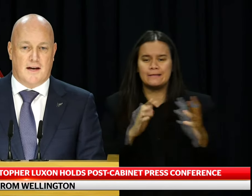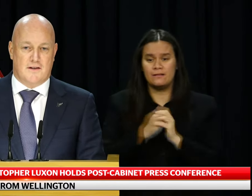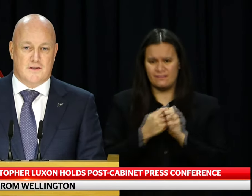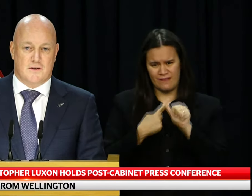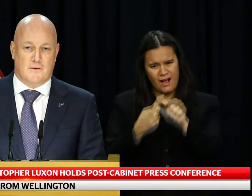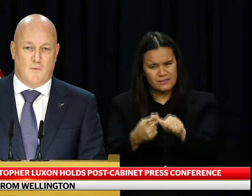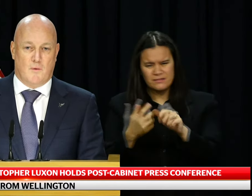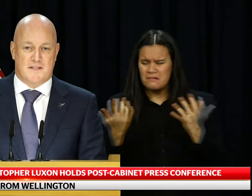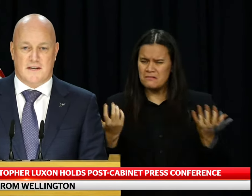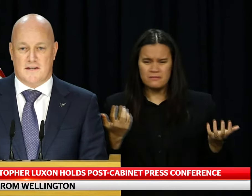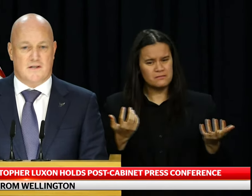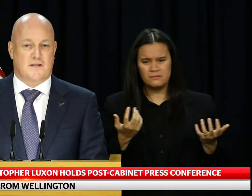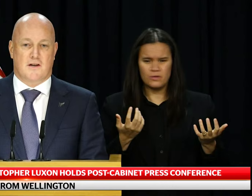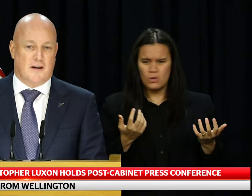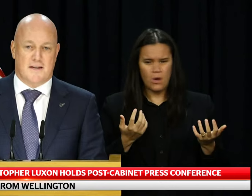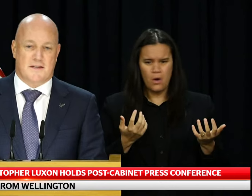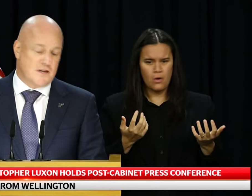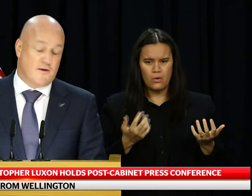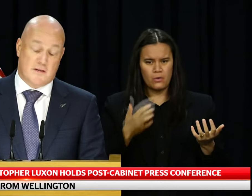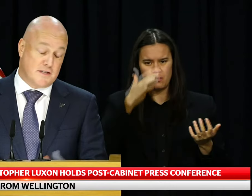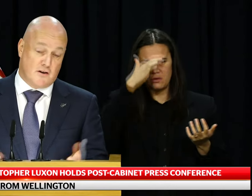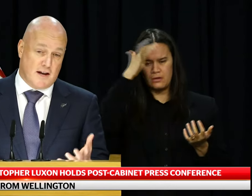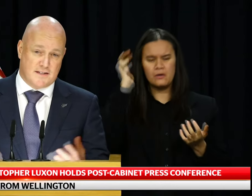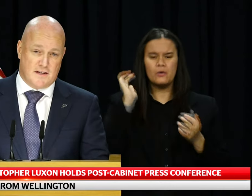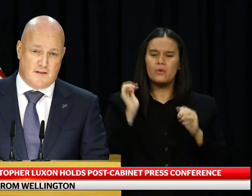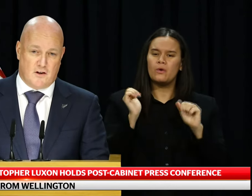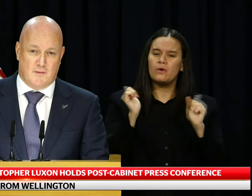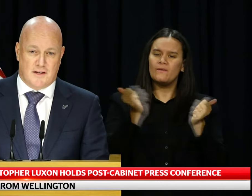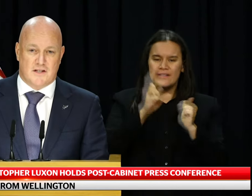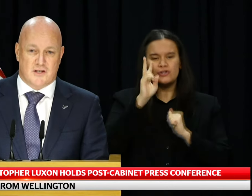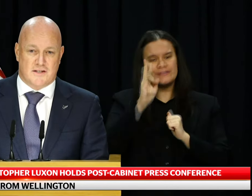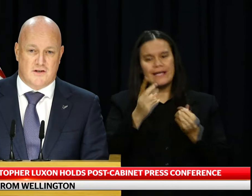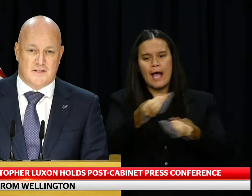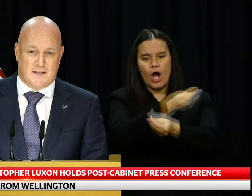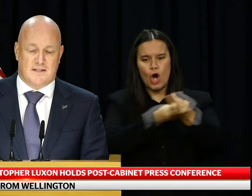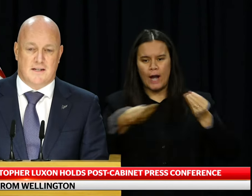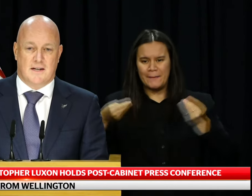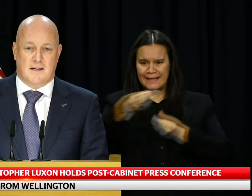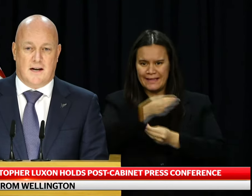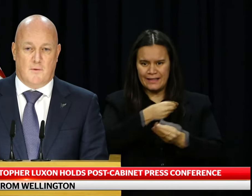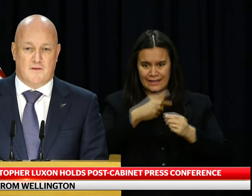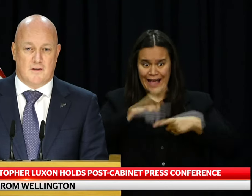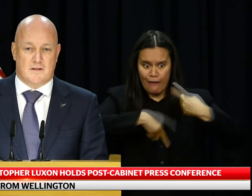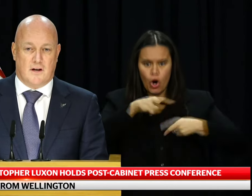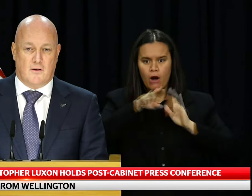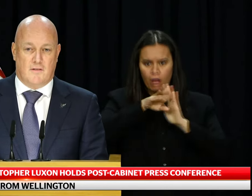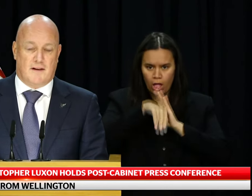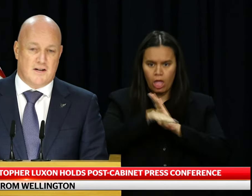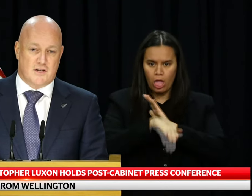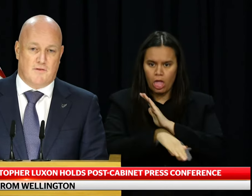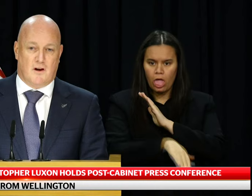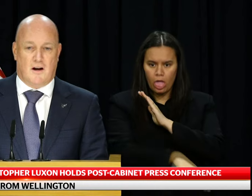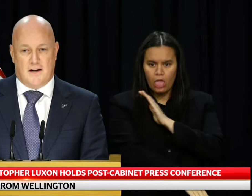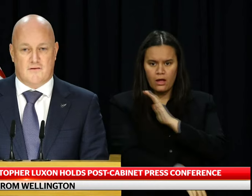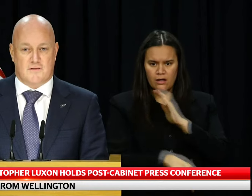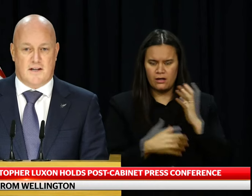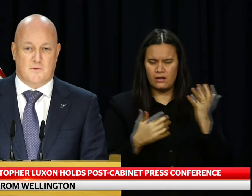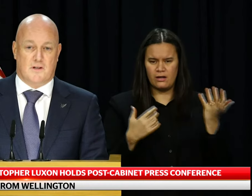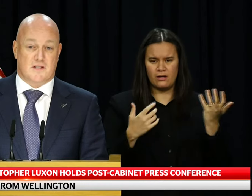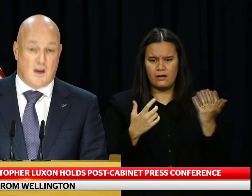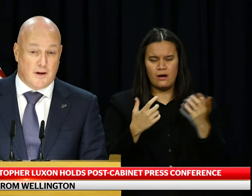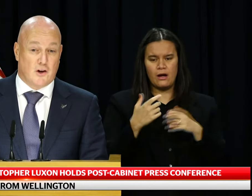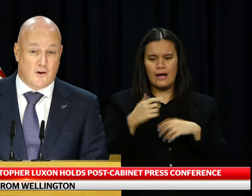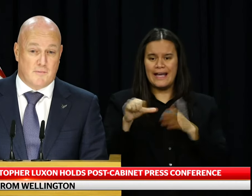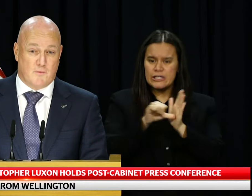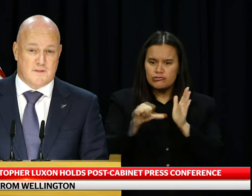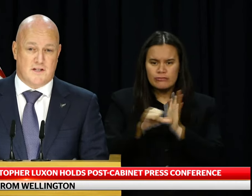I've communicated to you what we see as a deteriorating set of economic conditions in New Zealand. We've got, you know, inflation, we've got high interest rates,